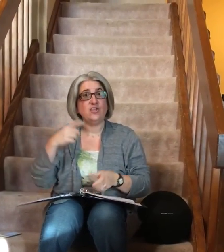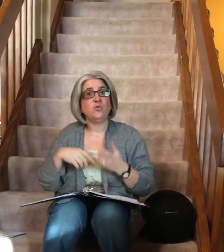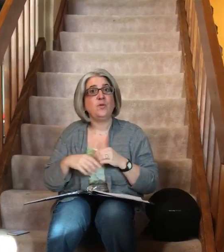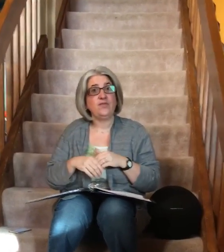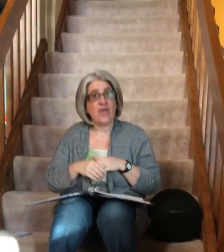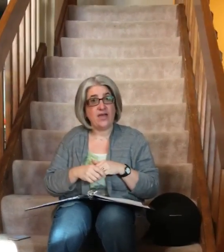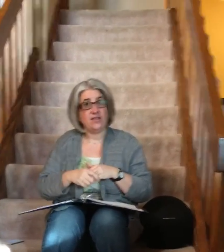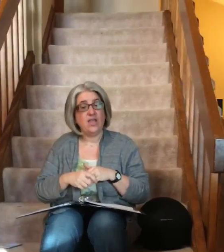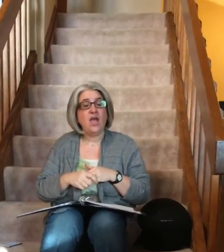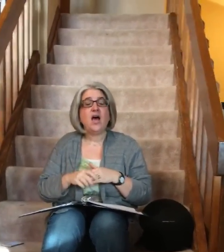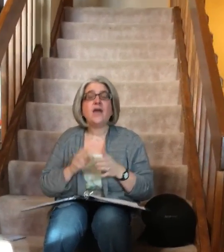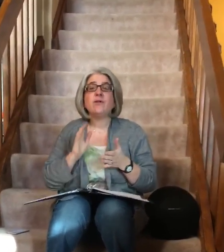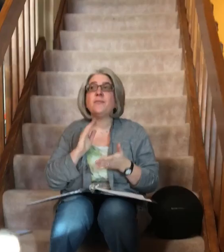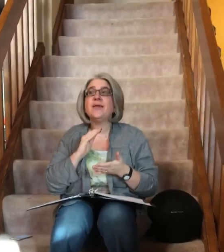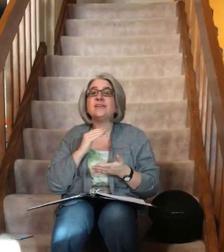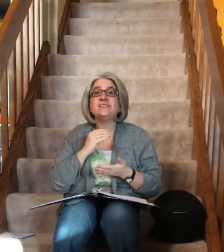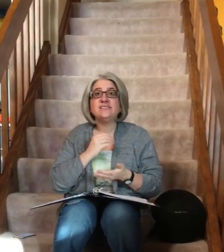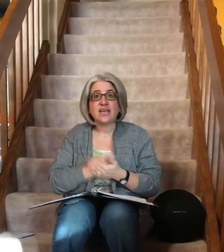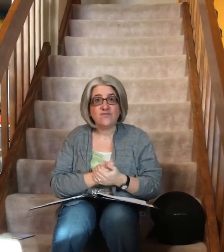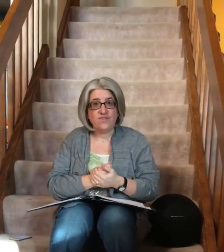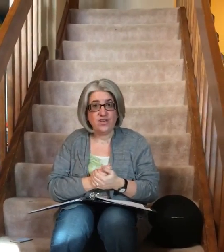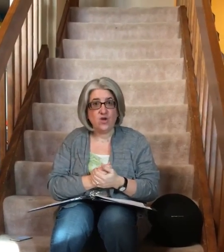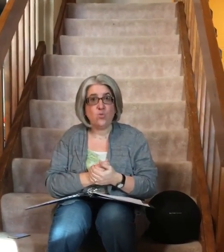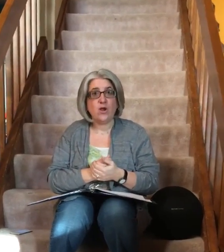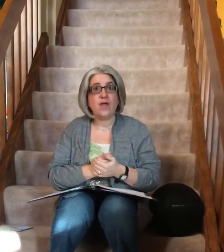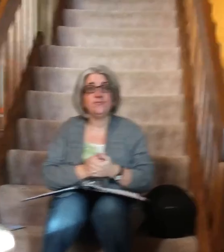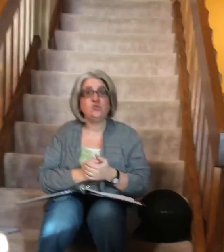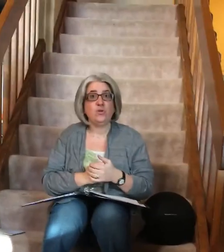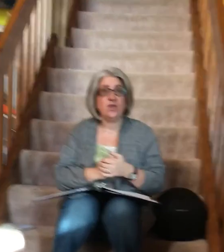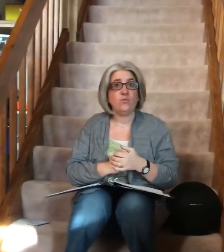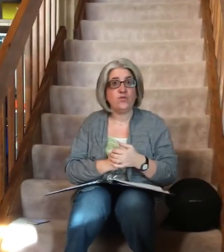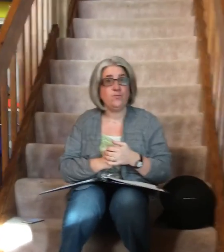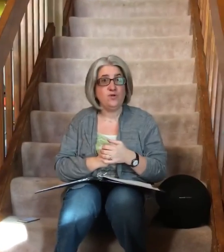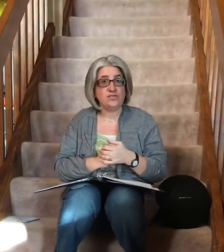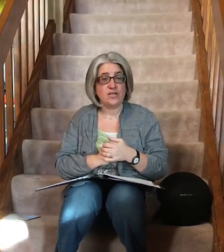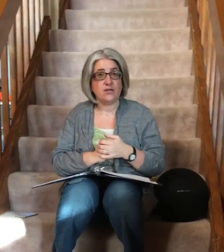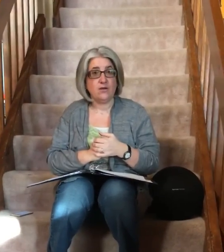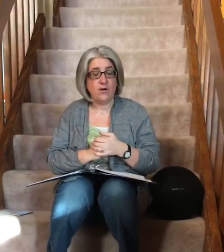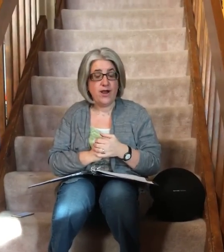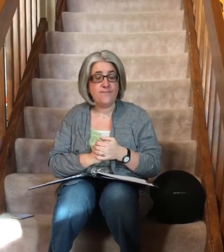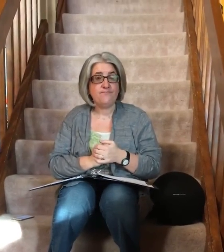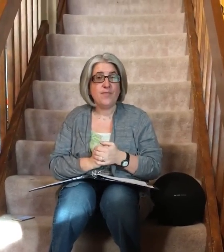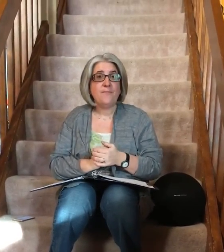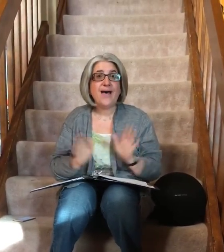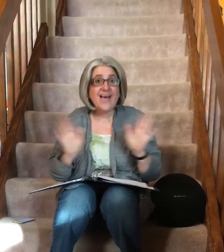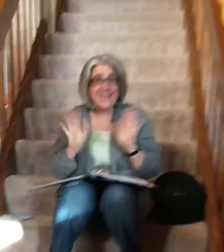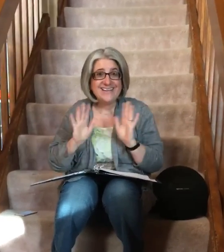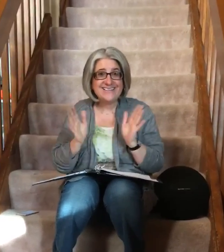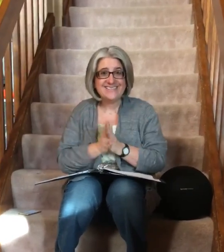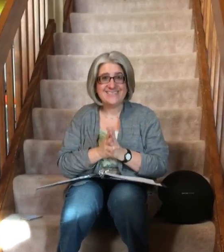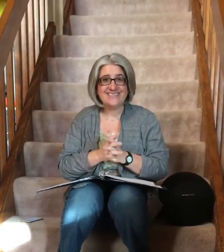then you repeat that. I'm going to make a second video where I am doing it with the music. All right. Bye. Bye.